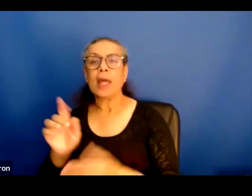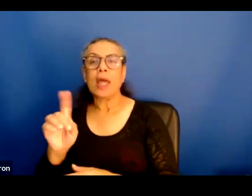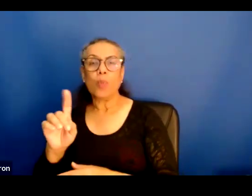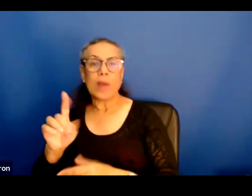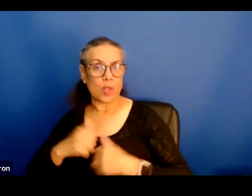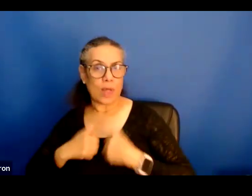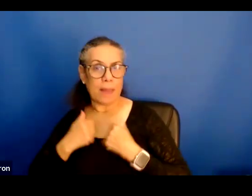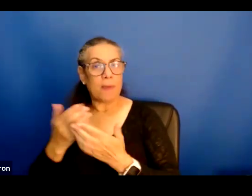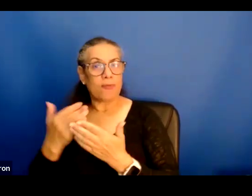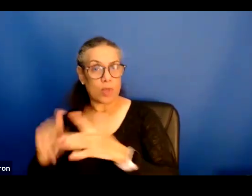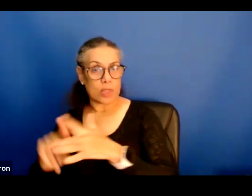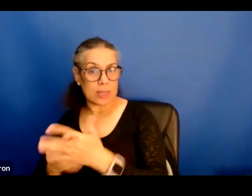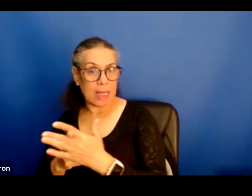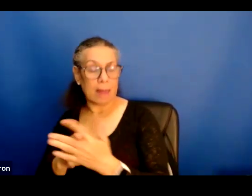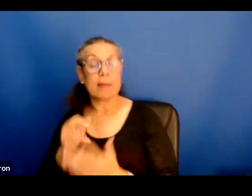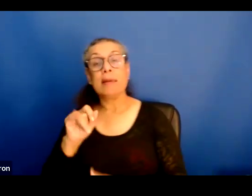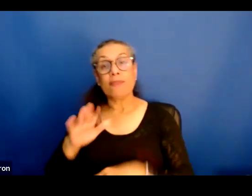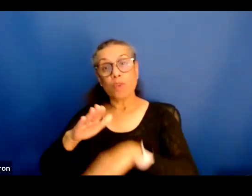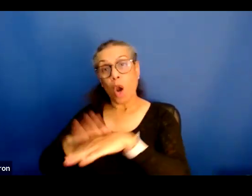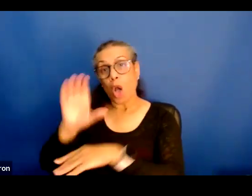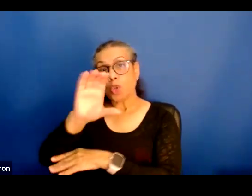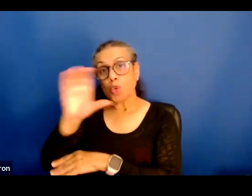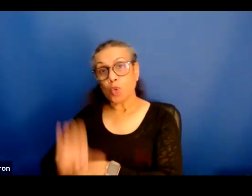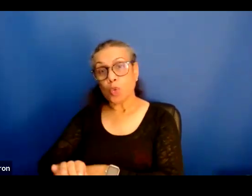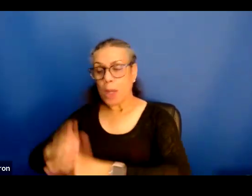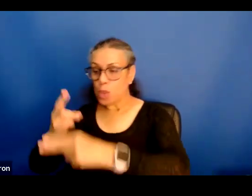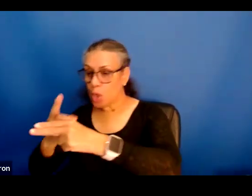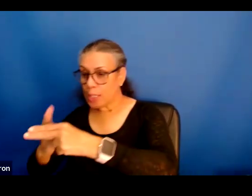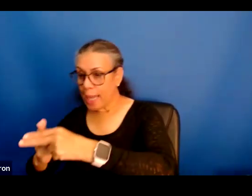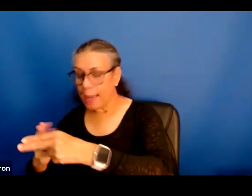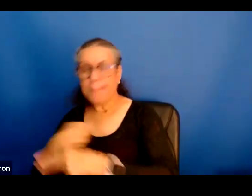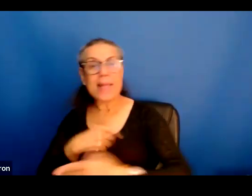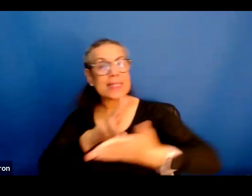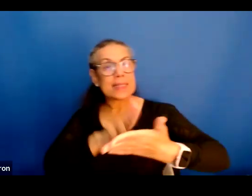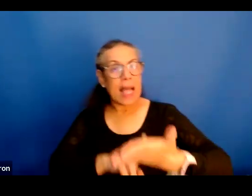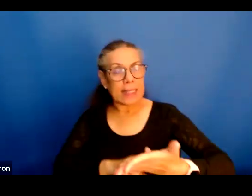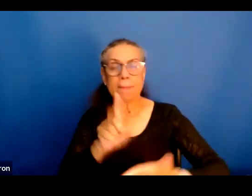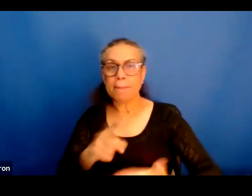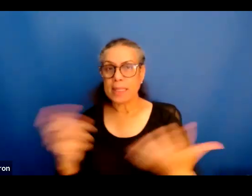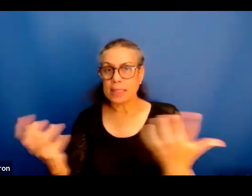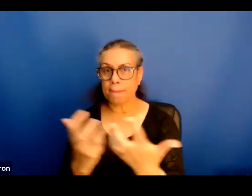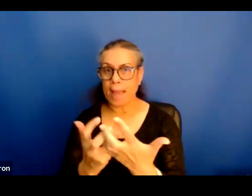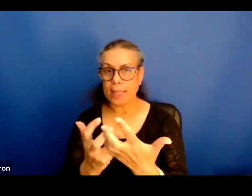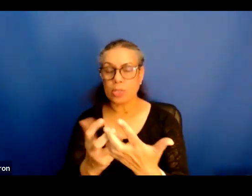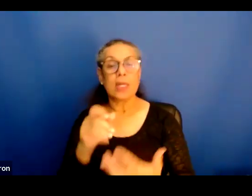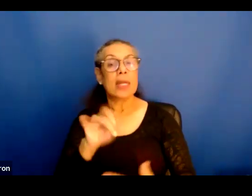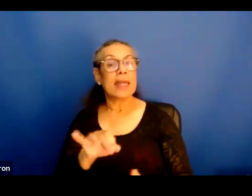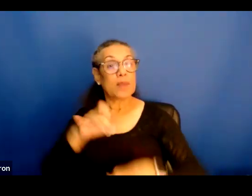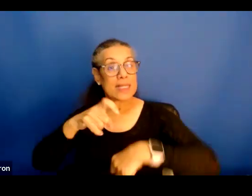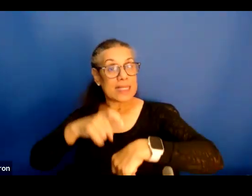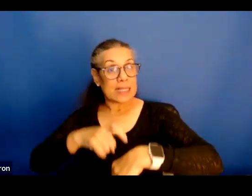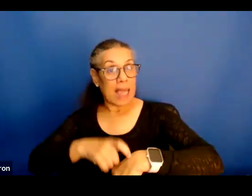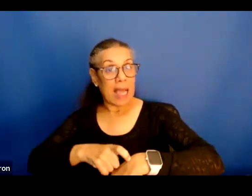Zoom, please sign in using the name you registered with for public comment, and be ready to unmute and turn on your camera when it's your turn to